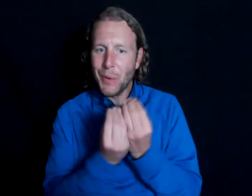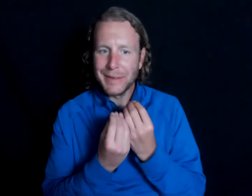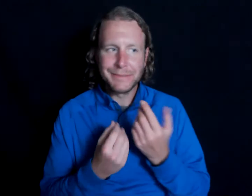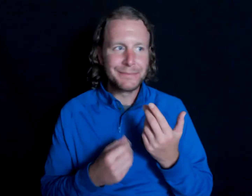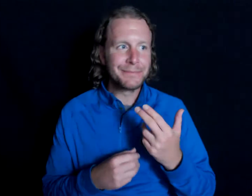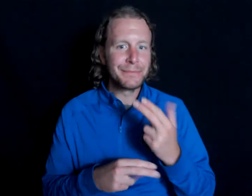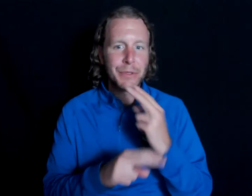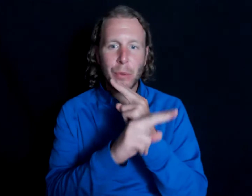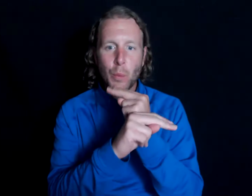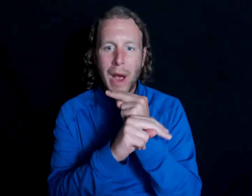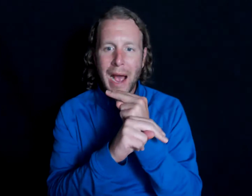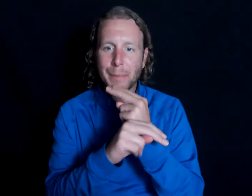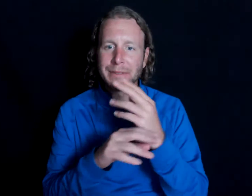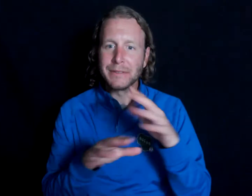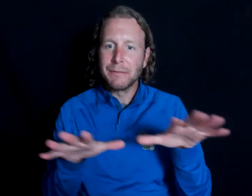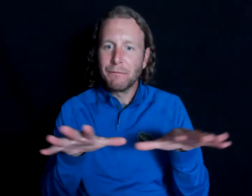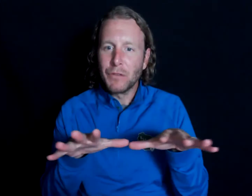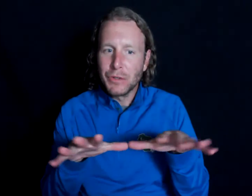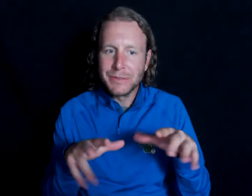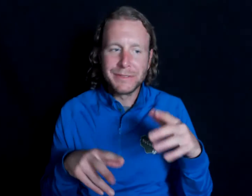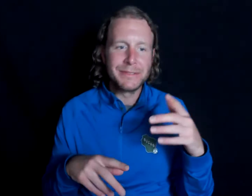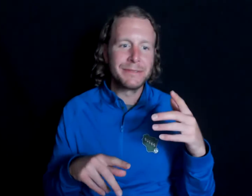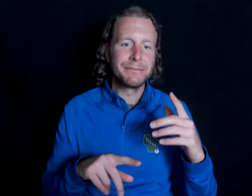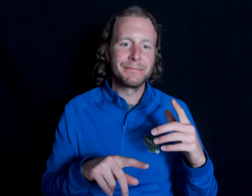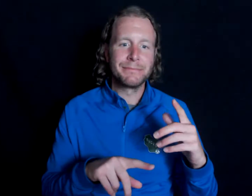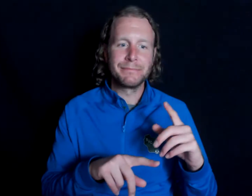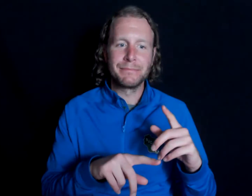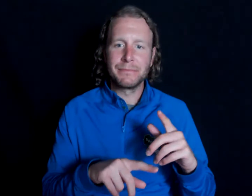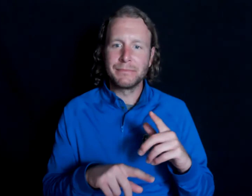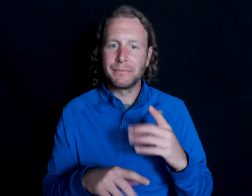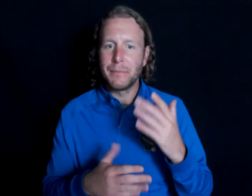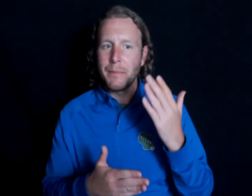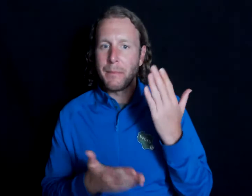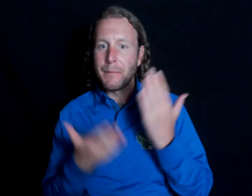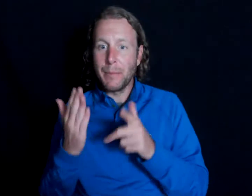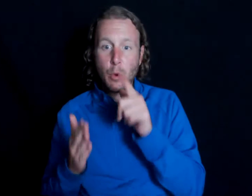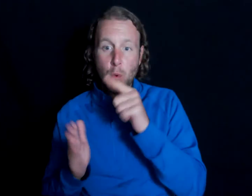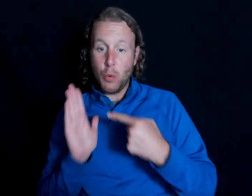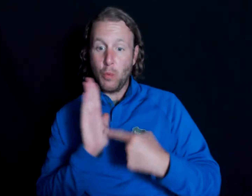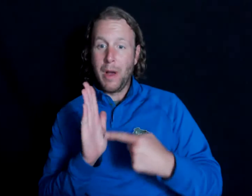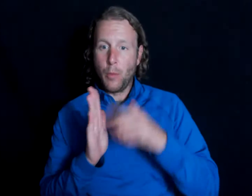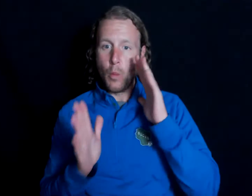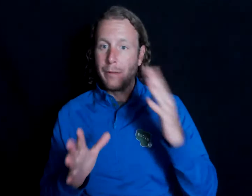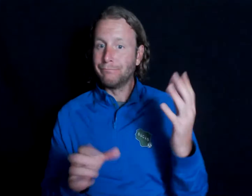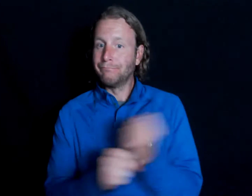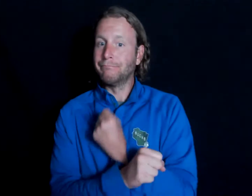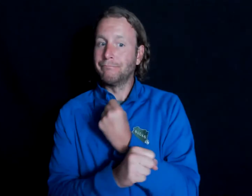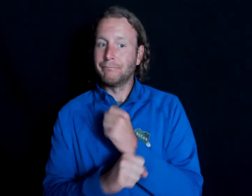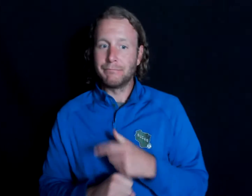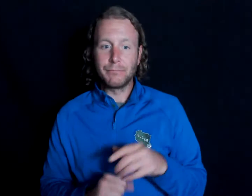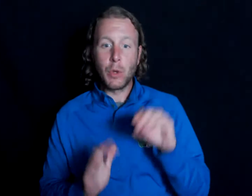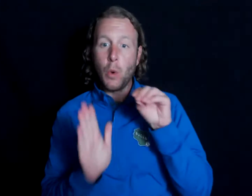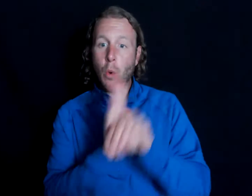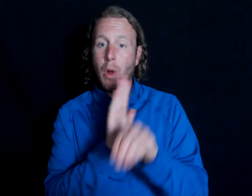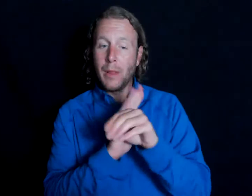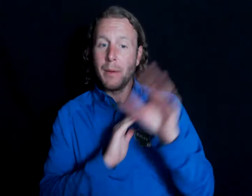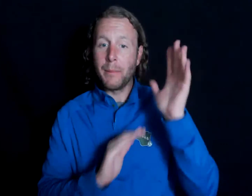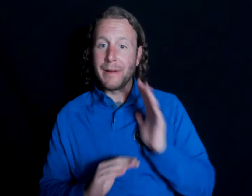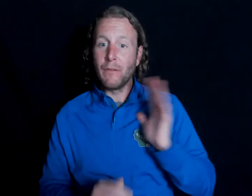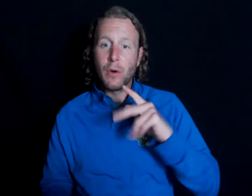Foot. Yes. Yeah. Who represents you might bring you luck. Yeah. The Orlando Magic used to bring Pat Williams, their old GM,